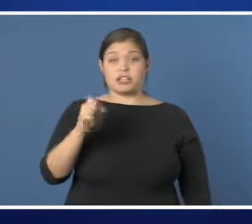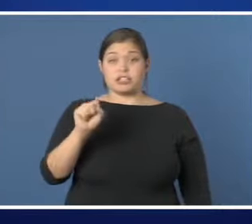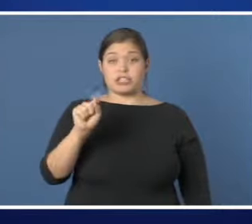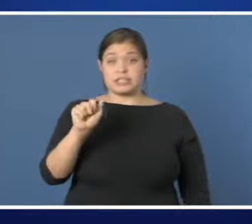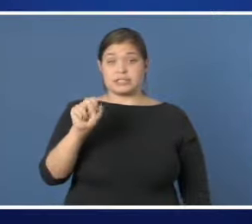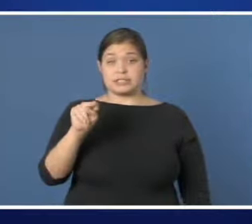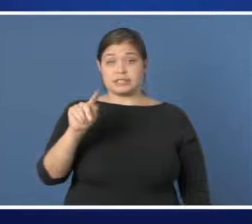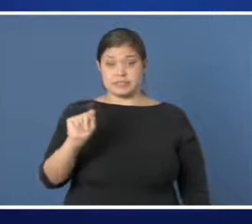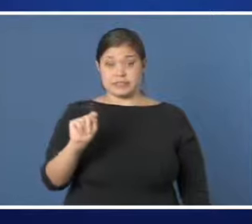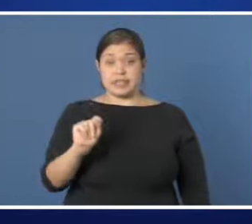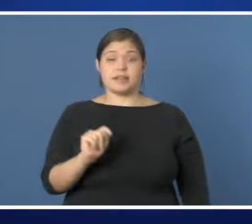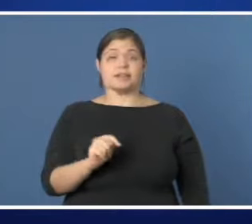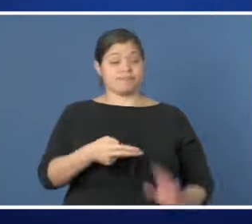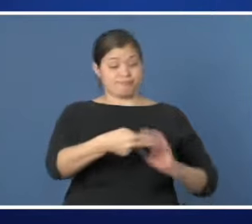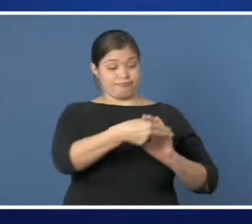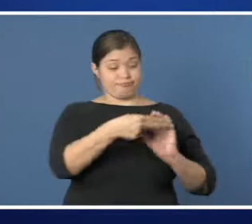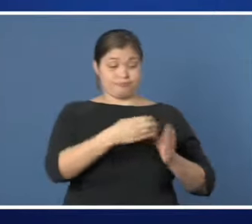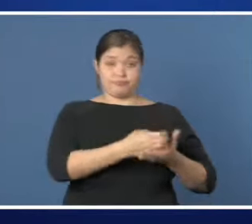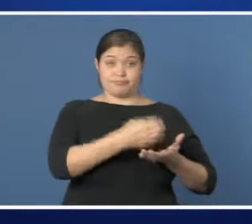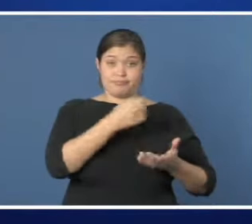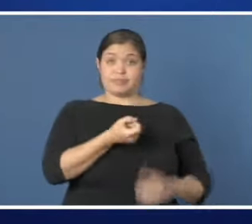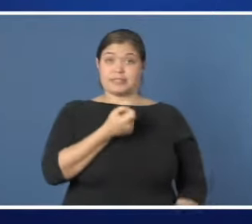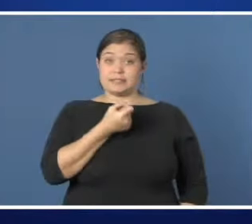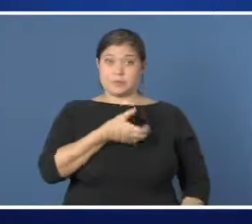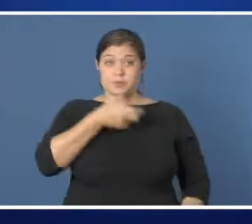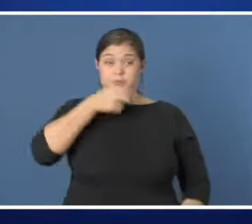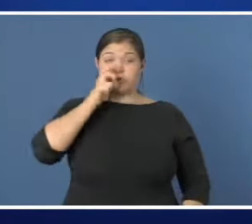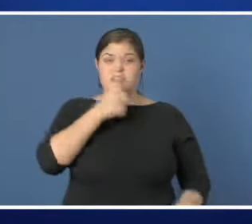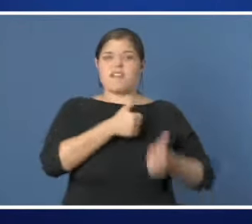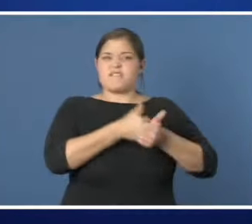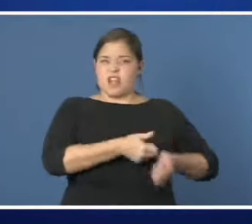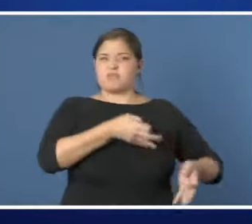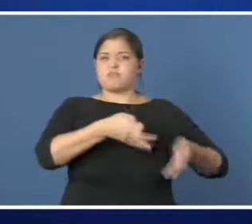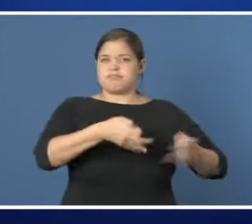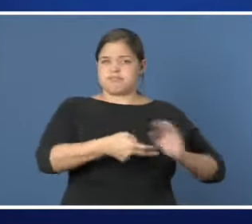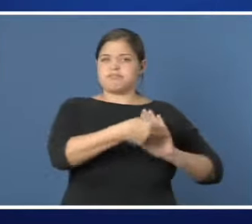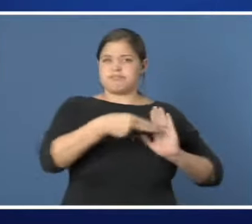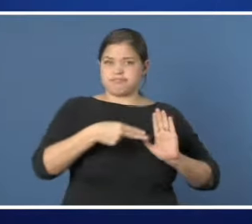decongestant product for congestion according to label.